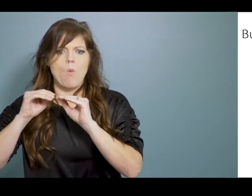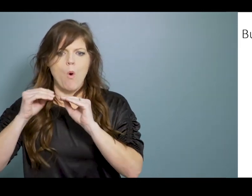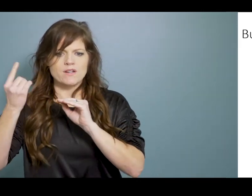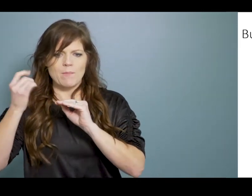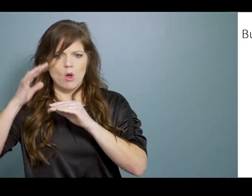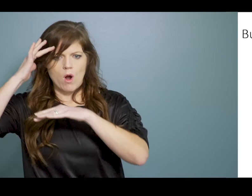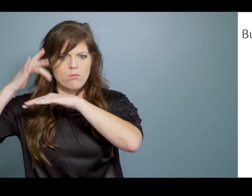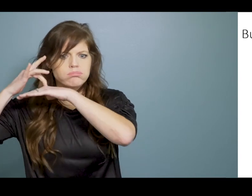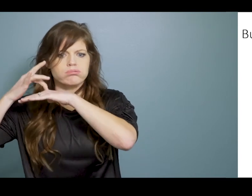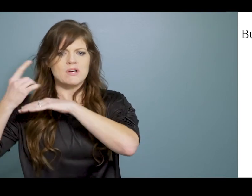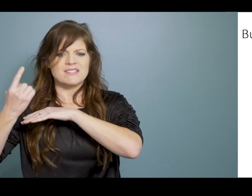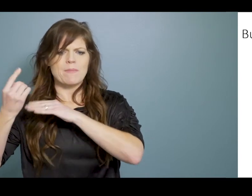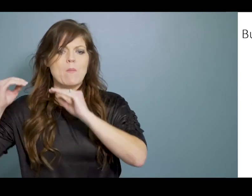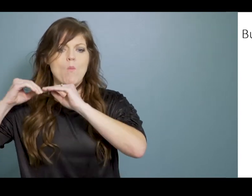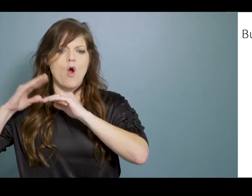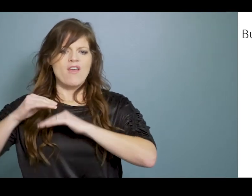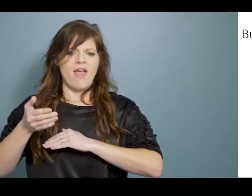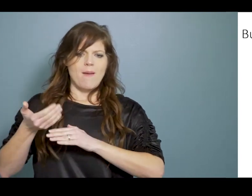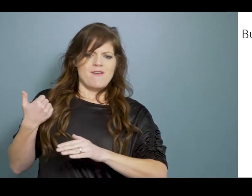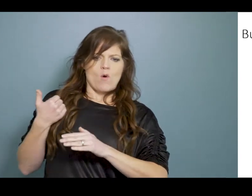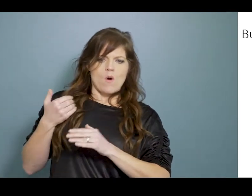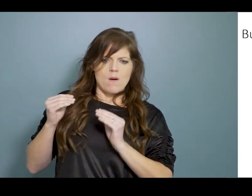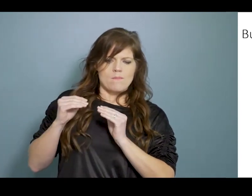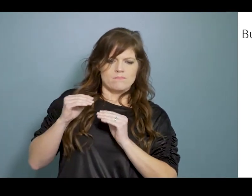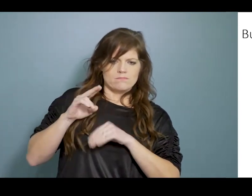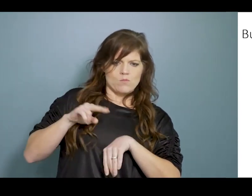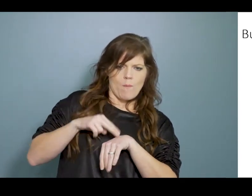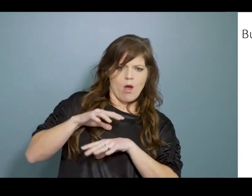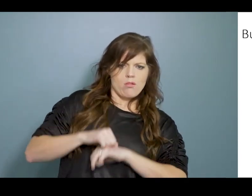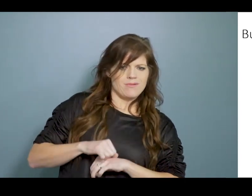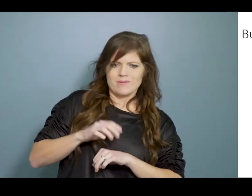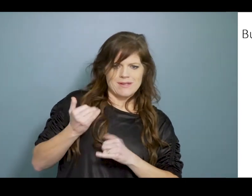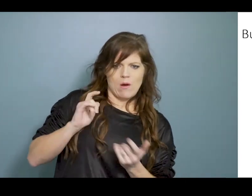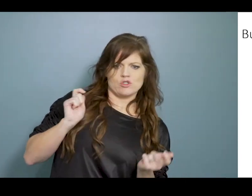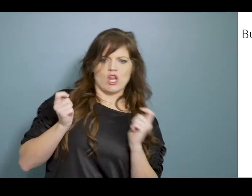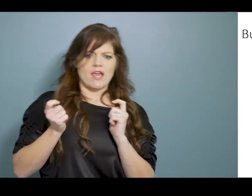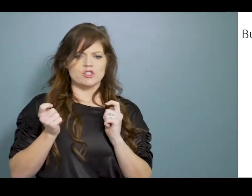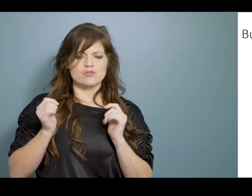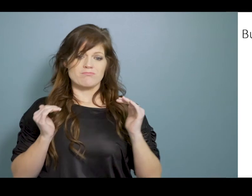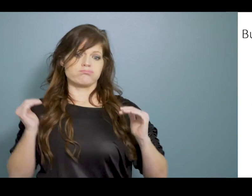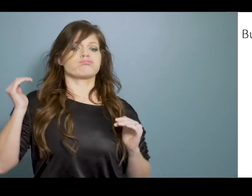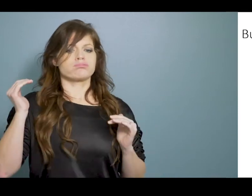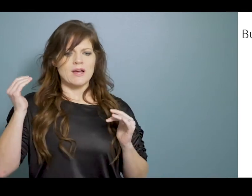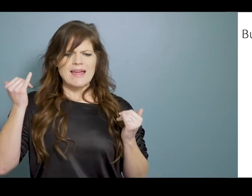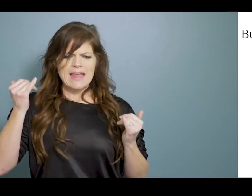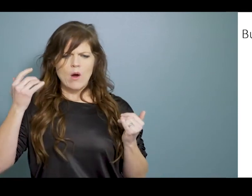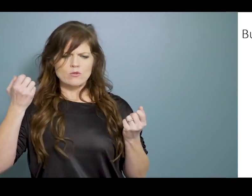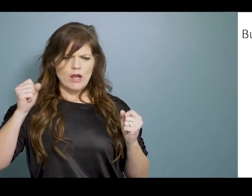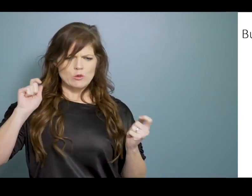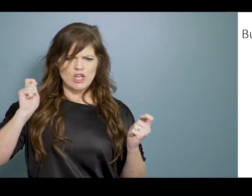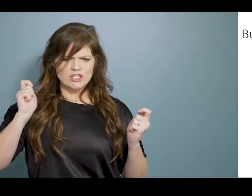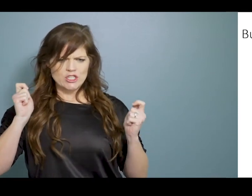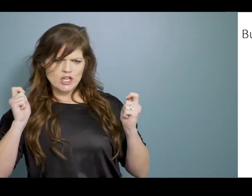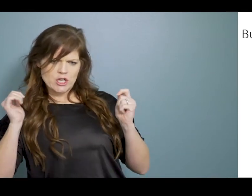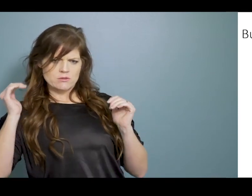about particular things, like, are there ways that we can shift that so that we are more holistically